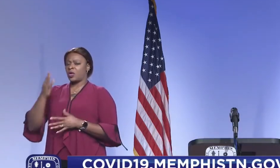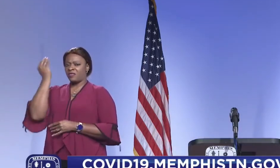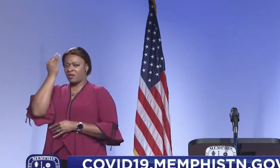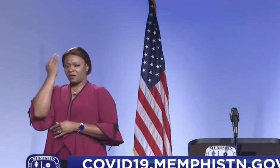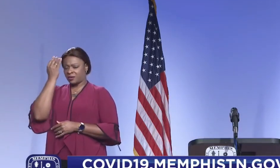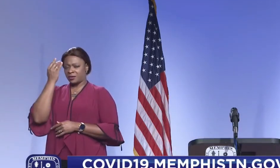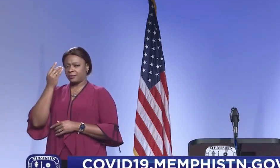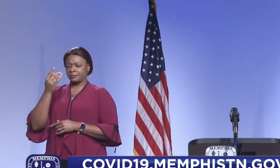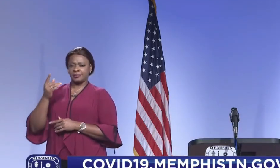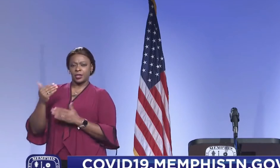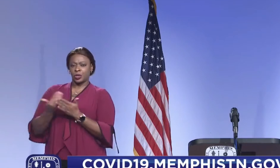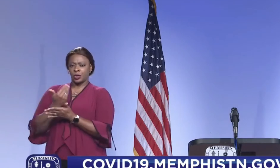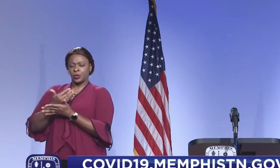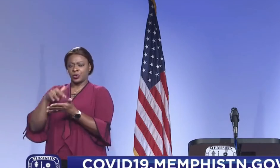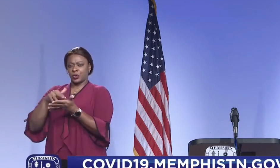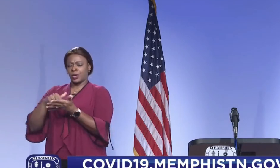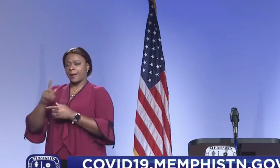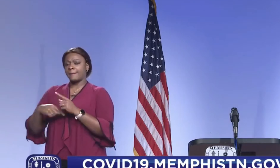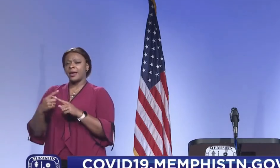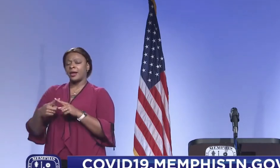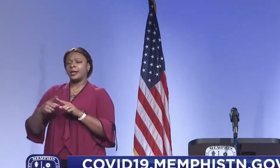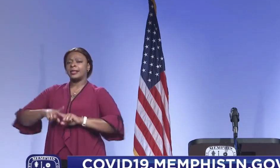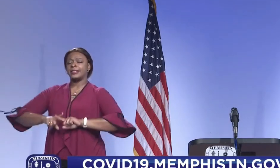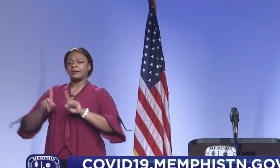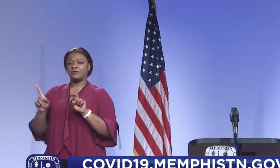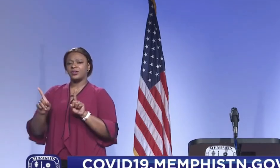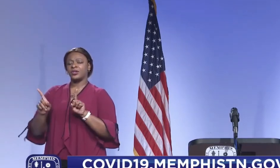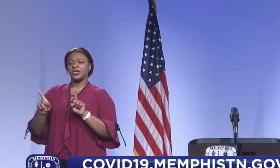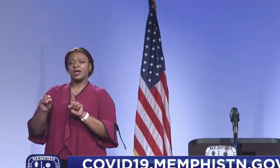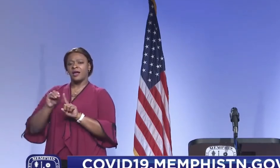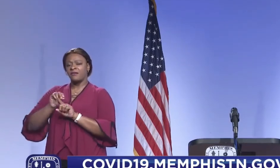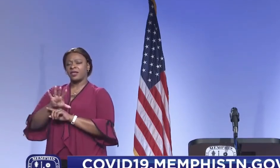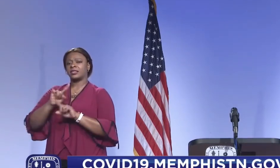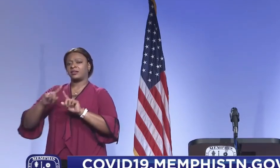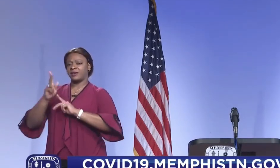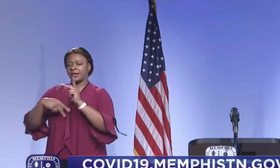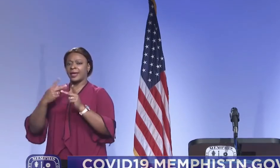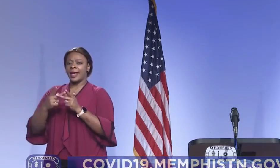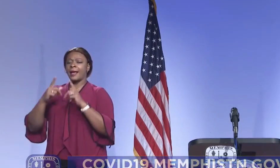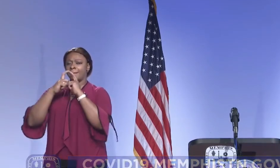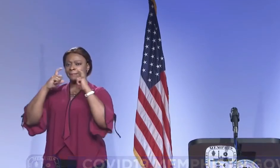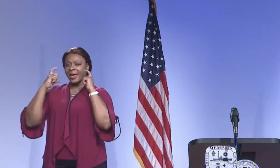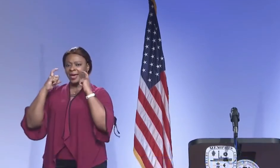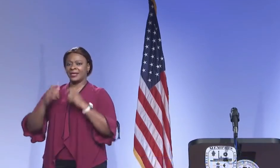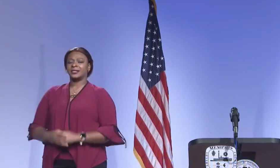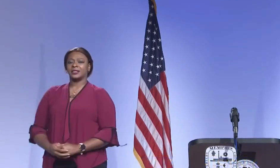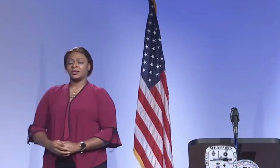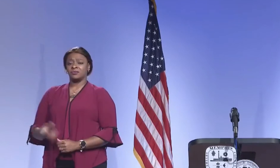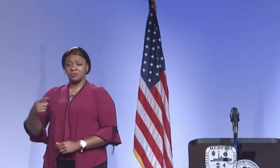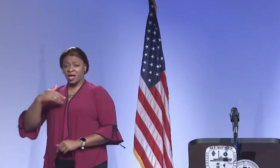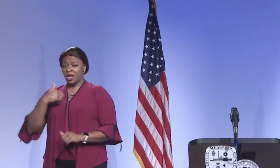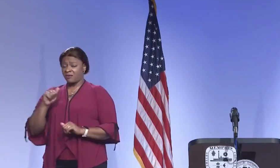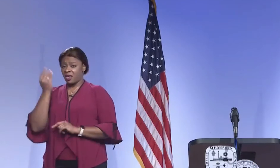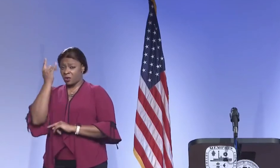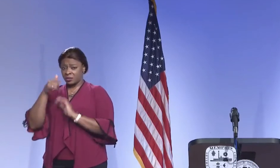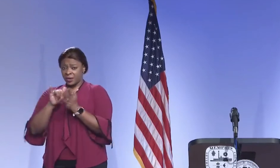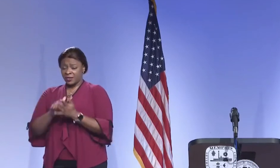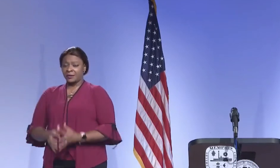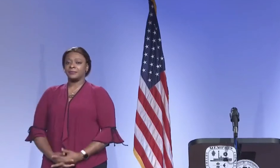the new study regarding the different effects of different kinds of masks? Do you all have any thoughts about